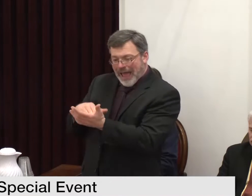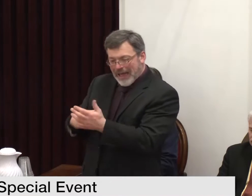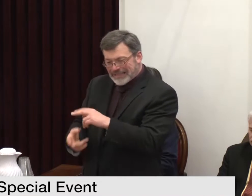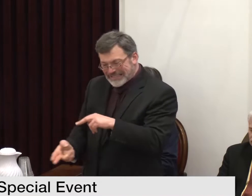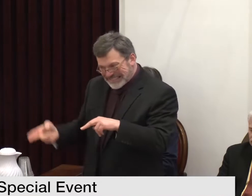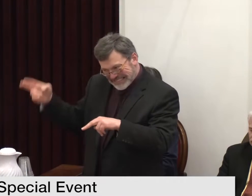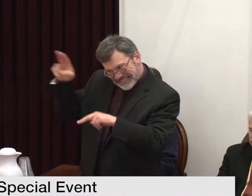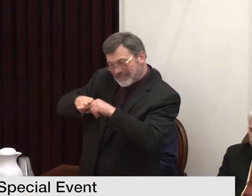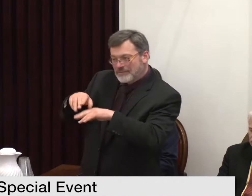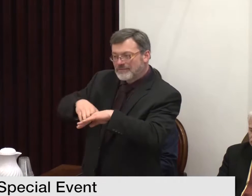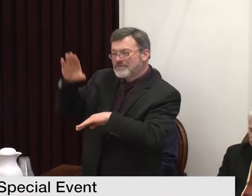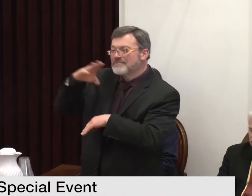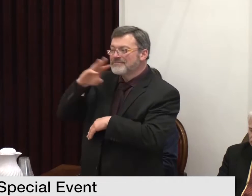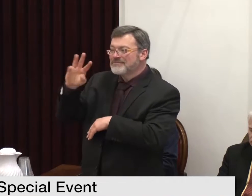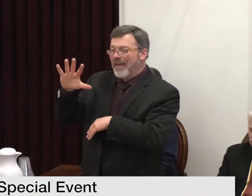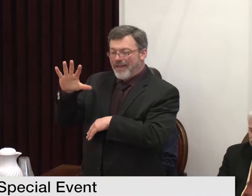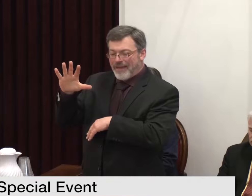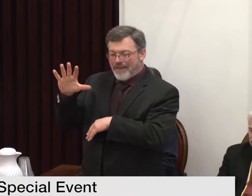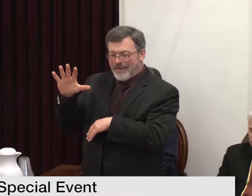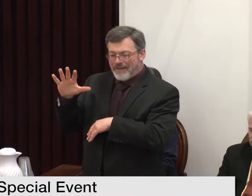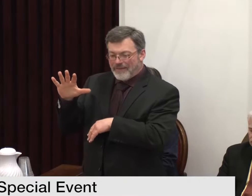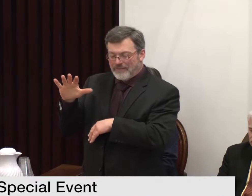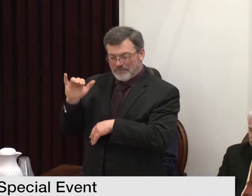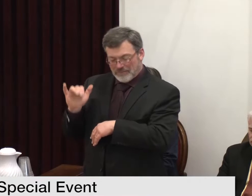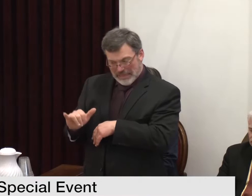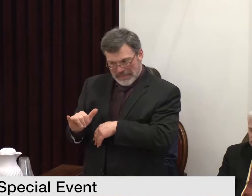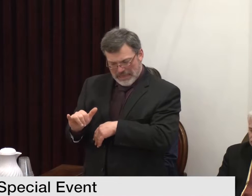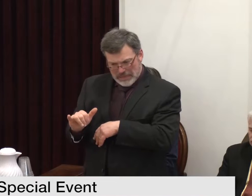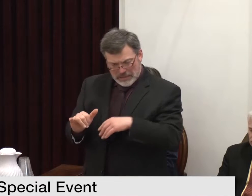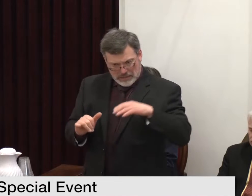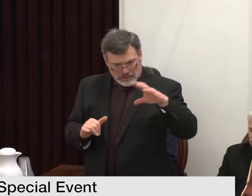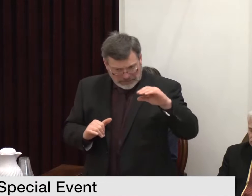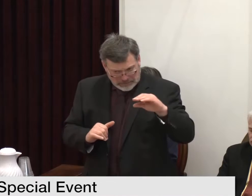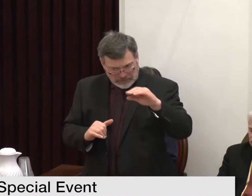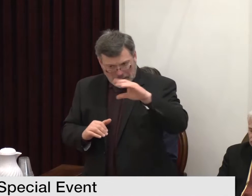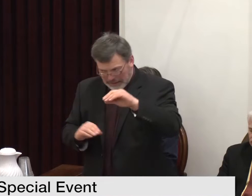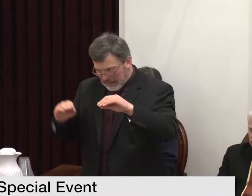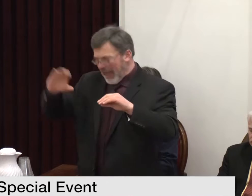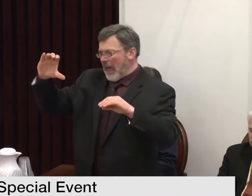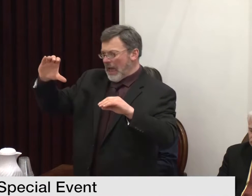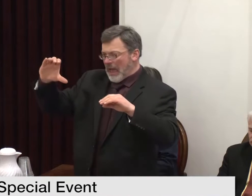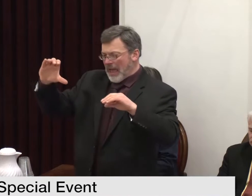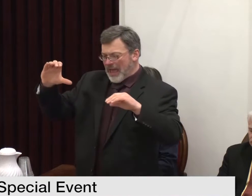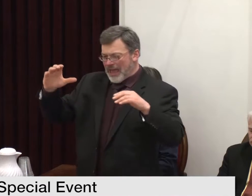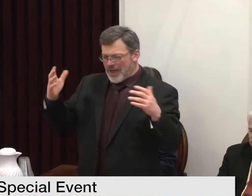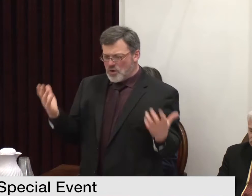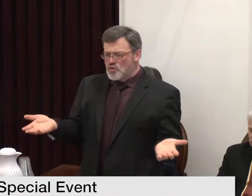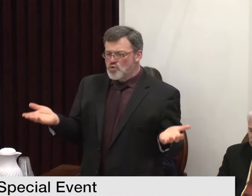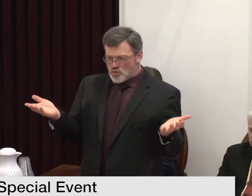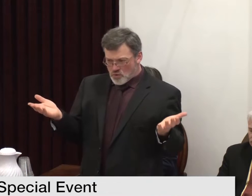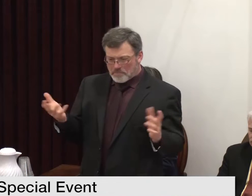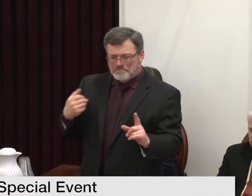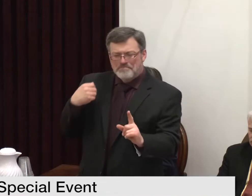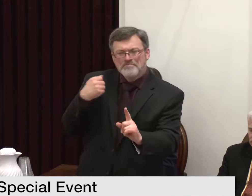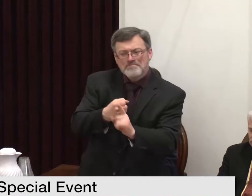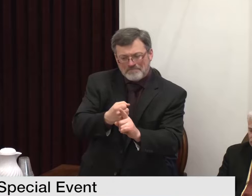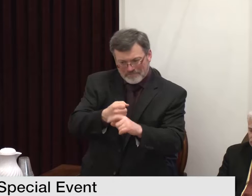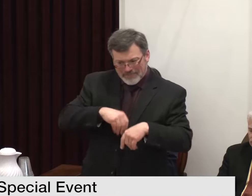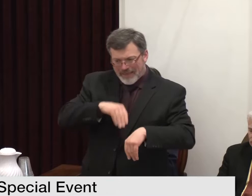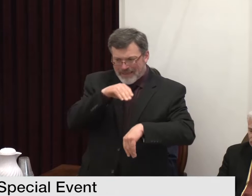Those numbers make a big difference, whether it's healthcare, education, or overall cost to our